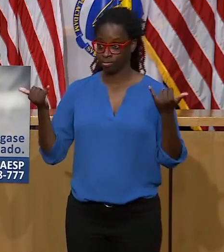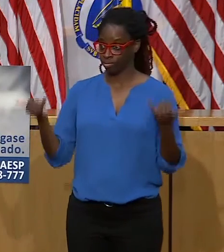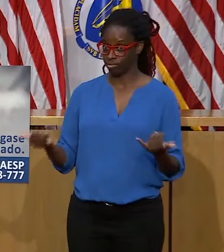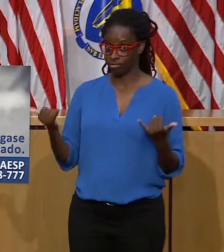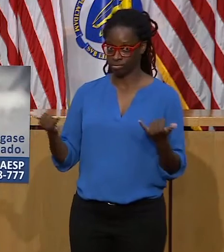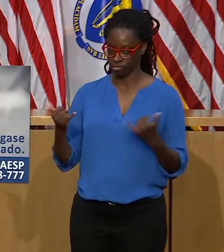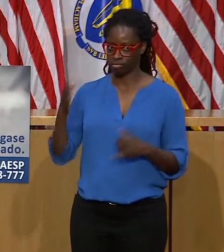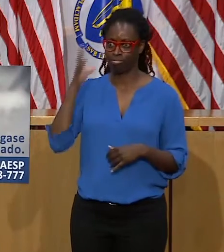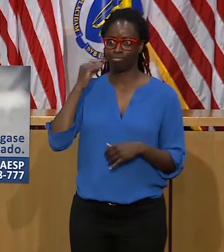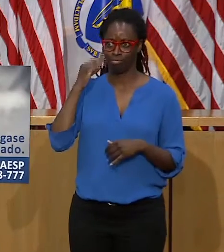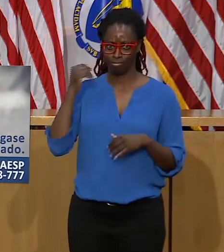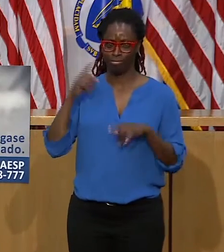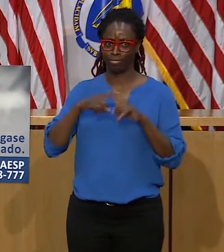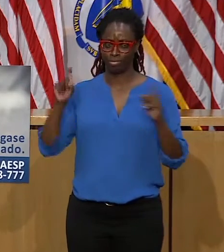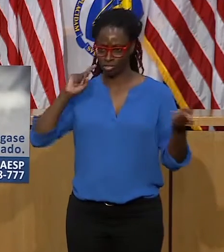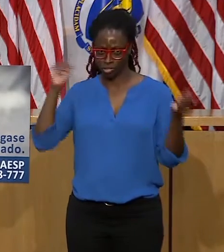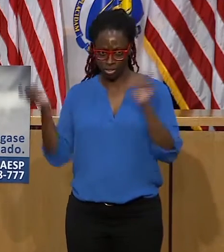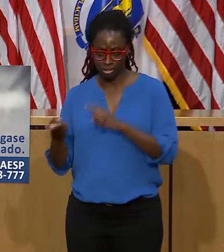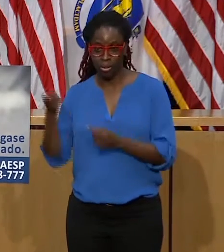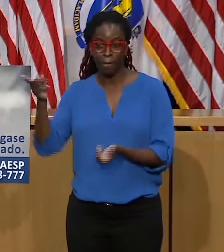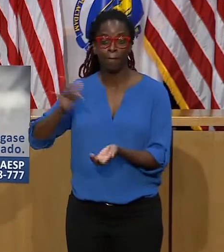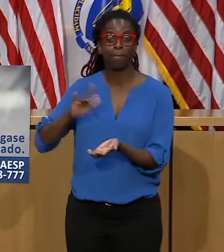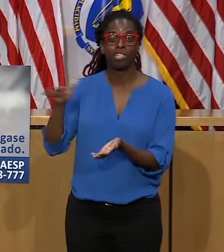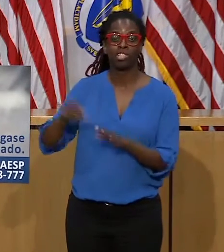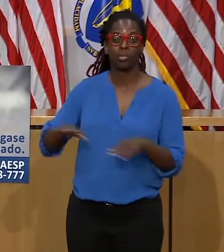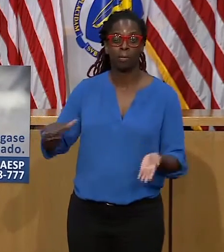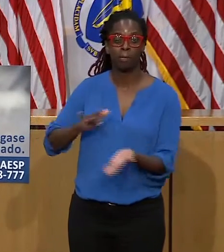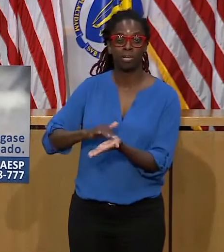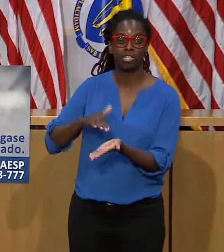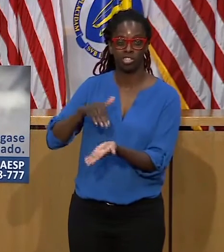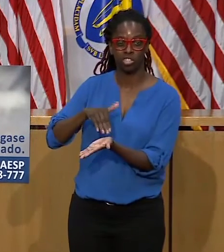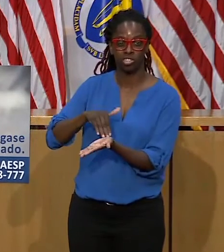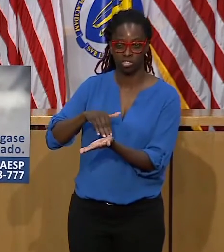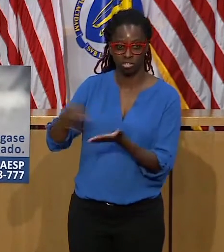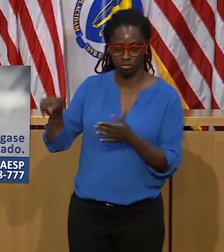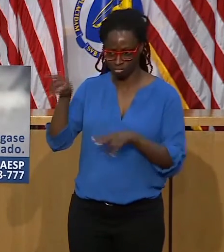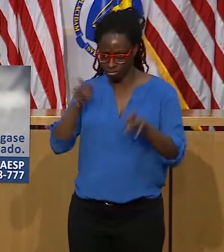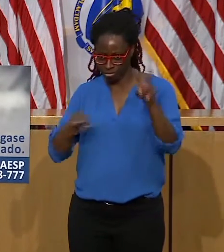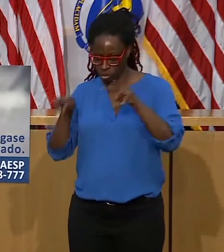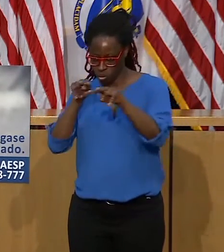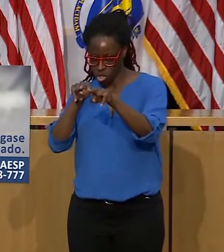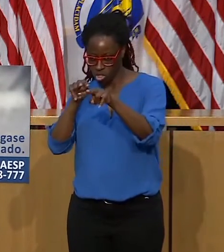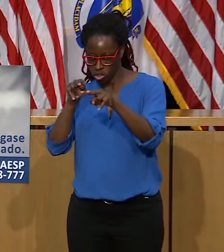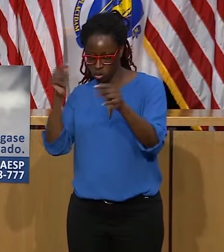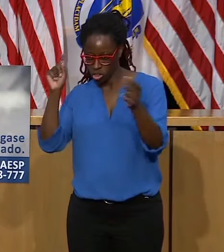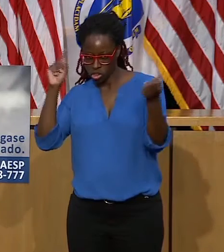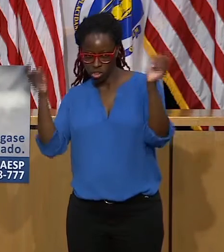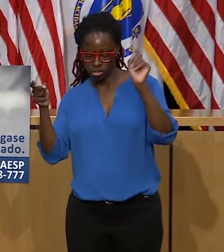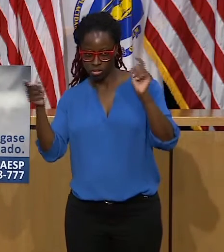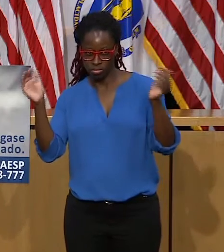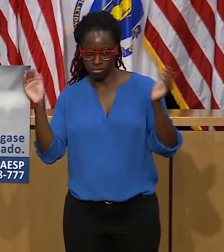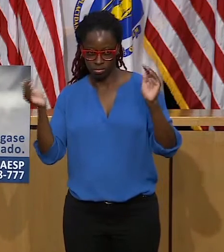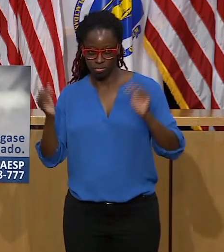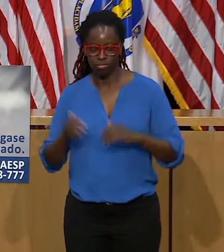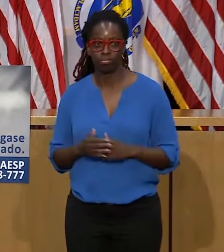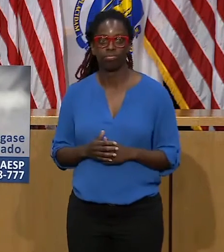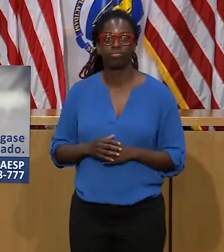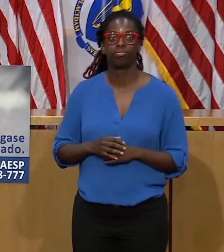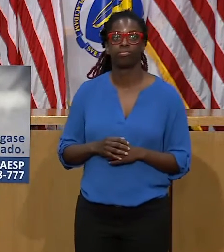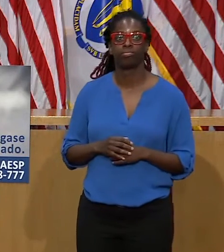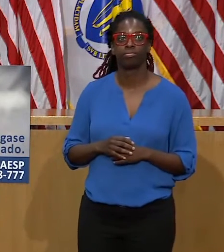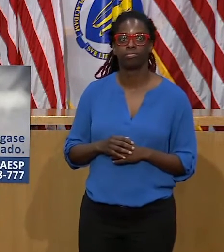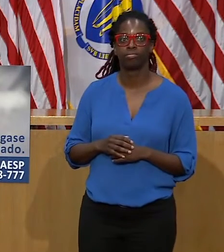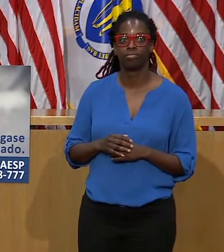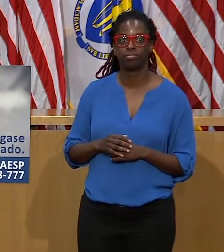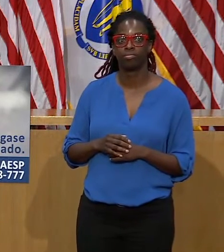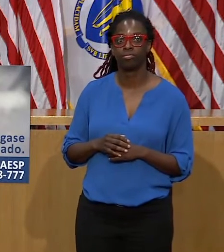continued work with the department as new information becomes available that necessitates modifications to these guidelines. I